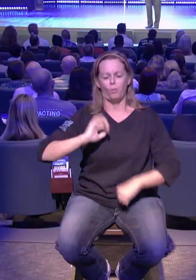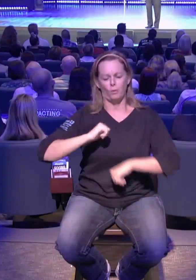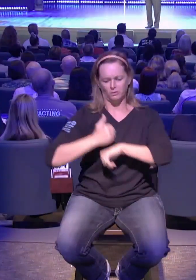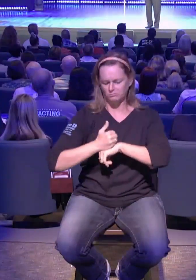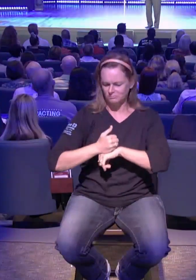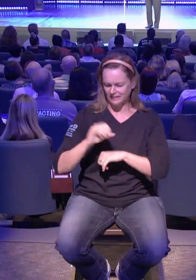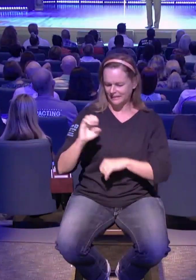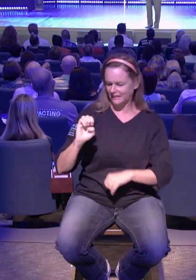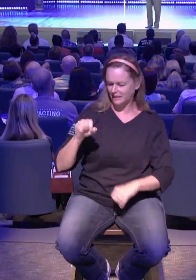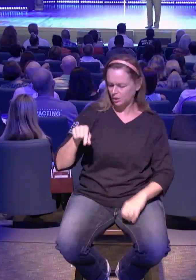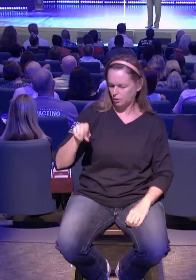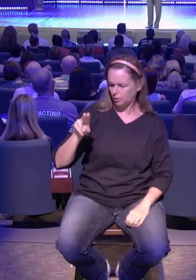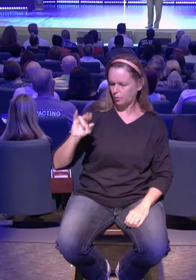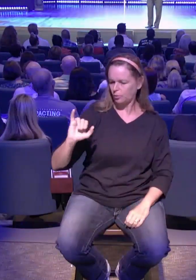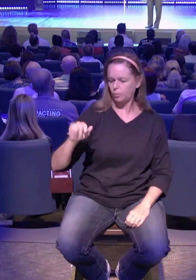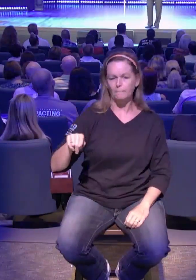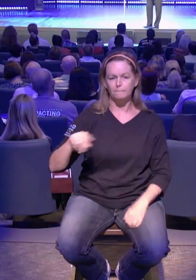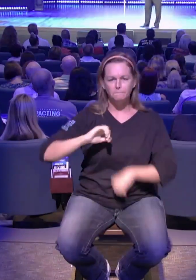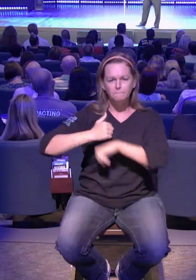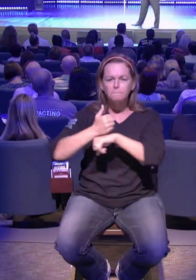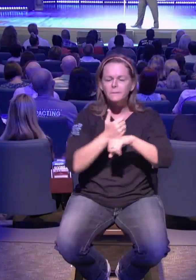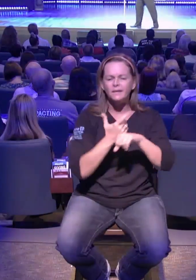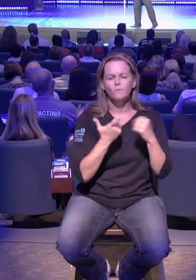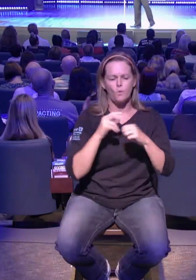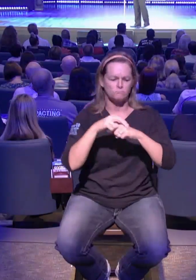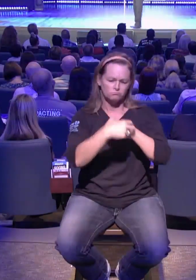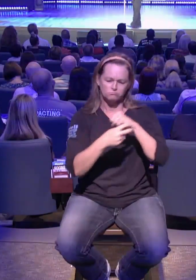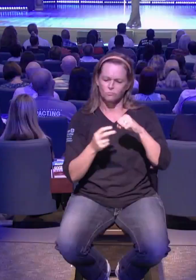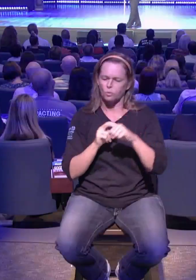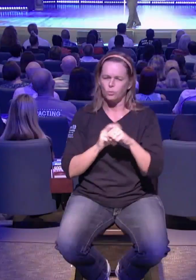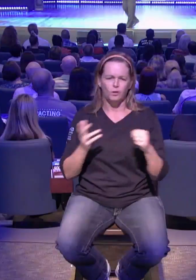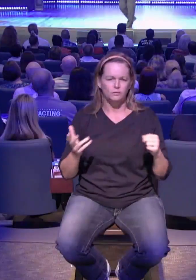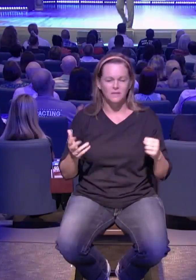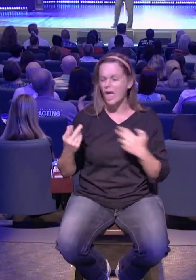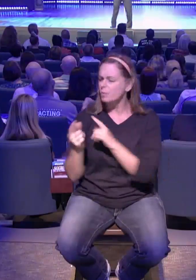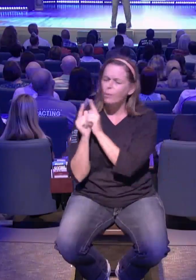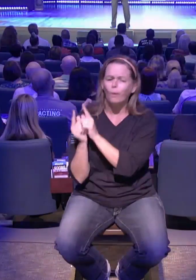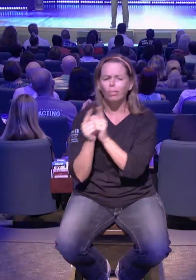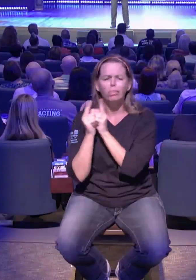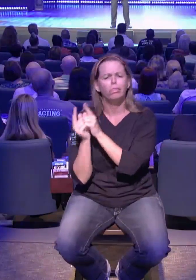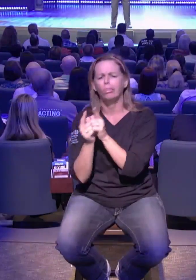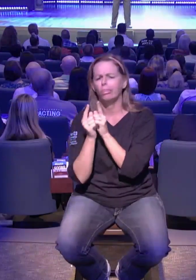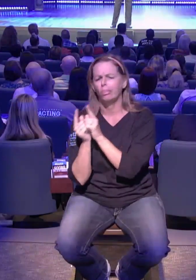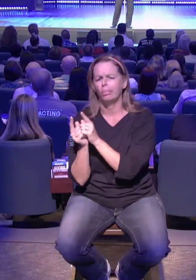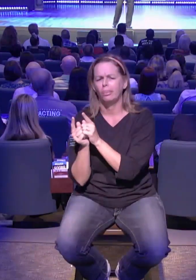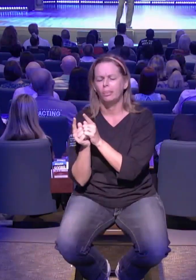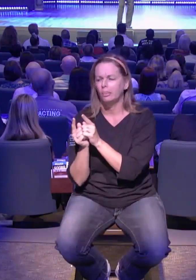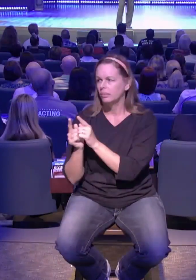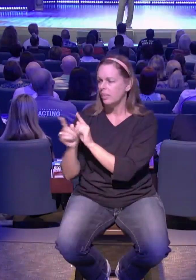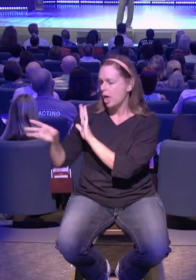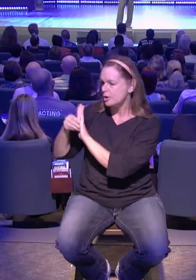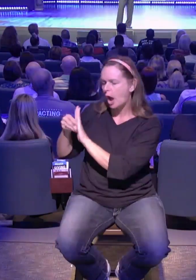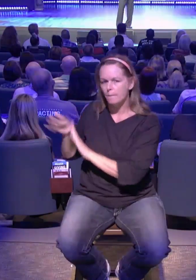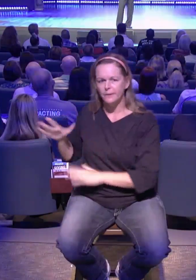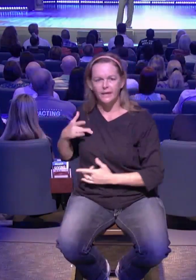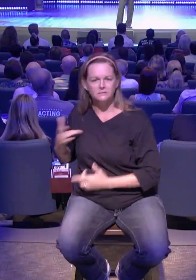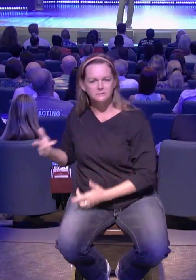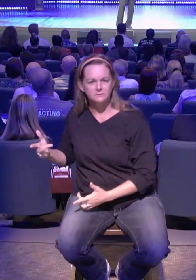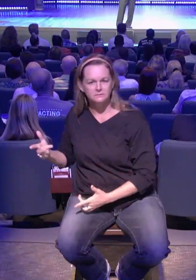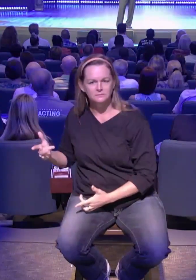Equip, which is this leadership training development around the world. And I was with John so much that I started picking up a trait of